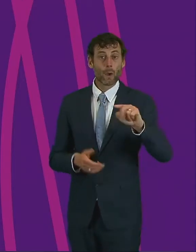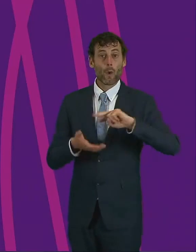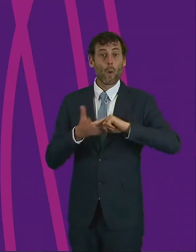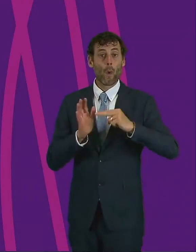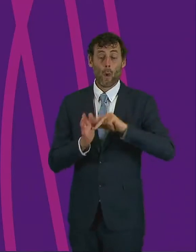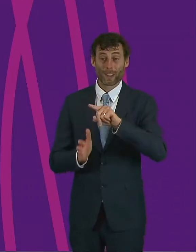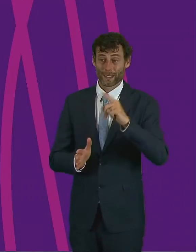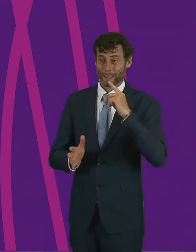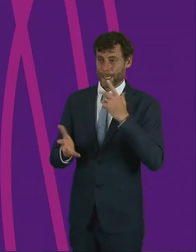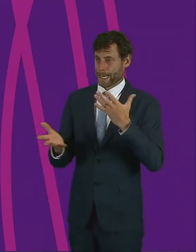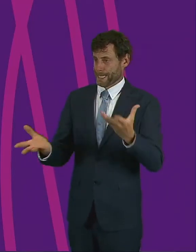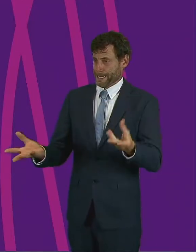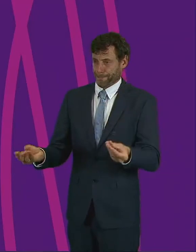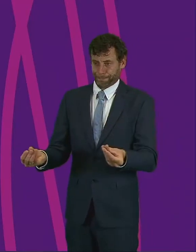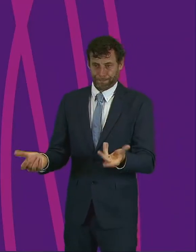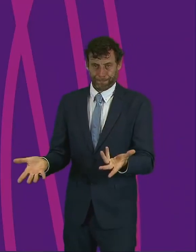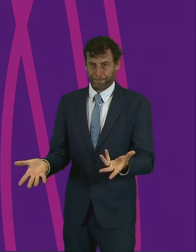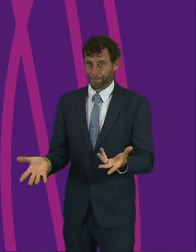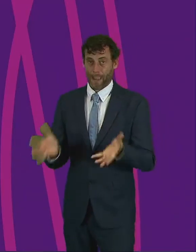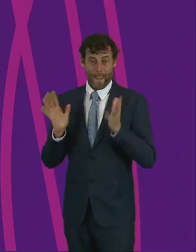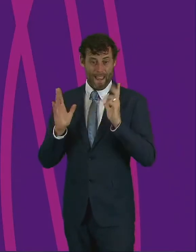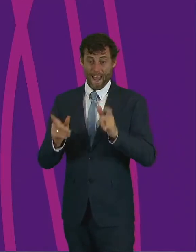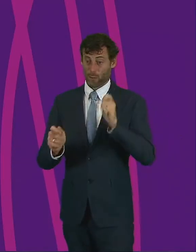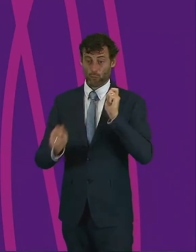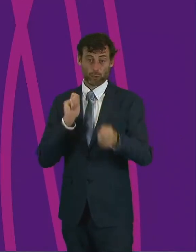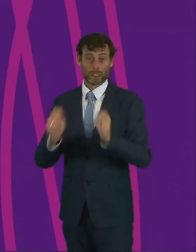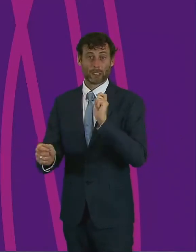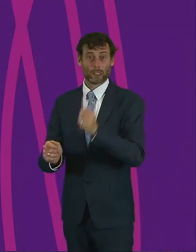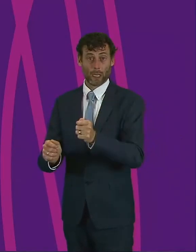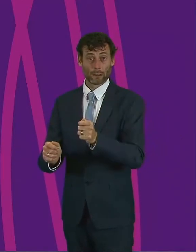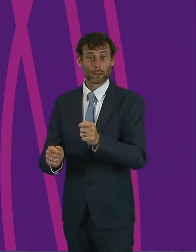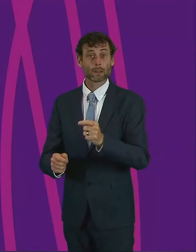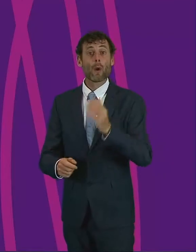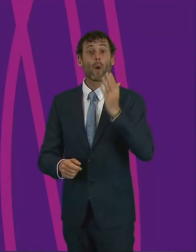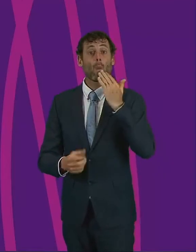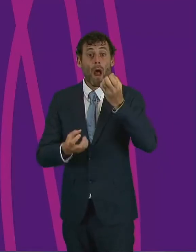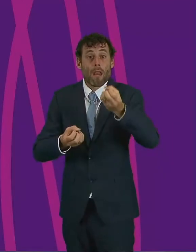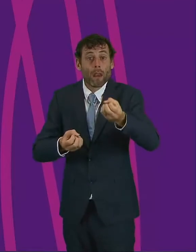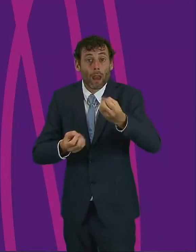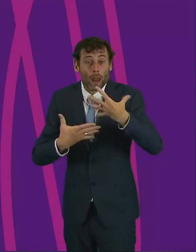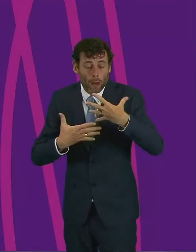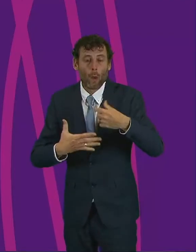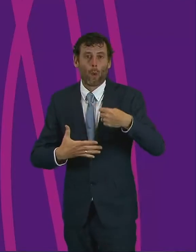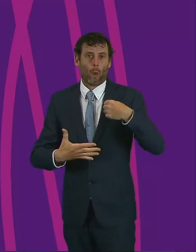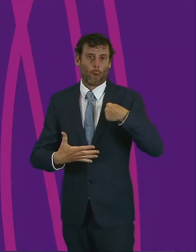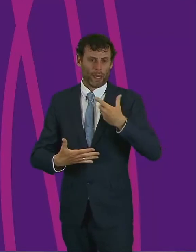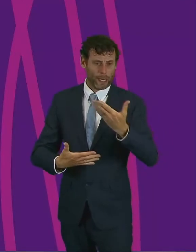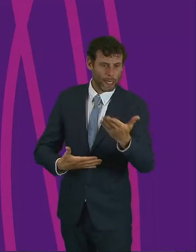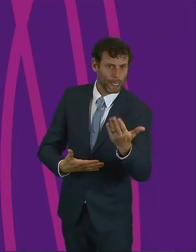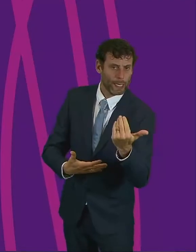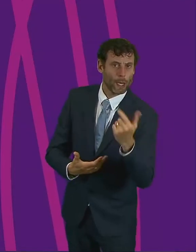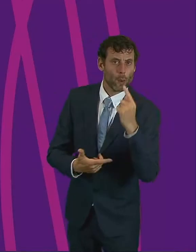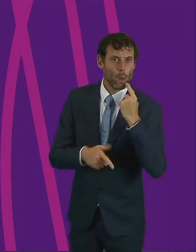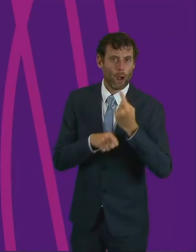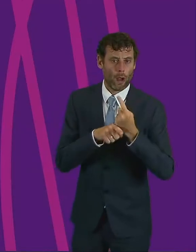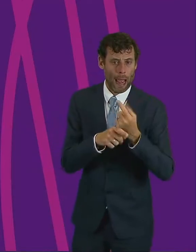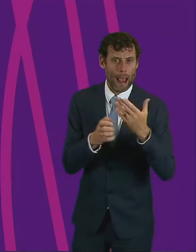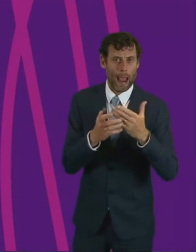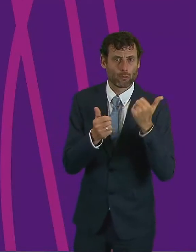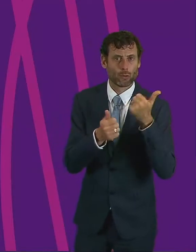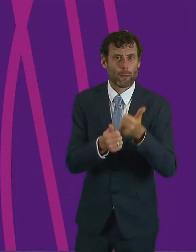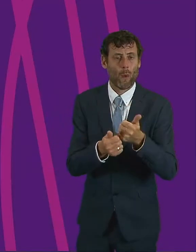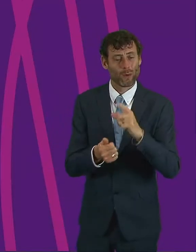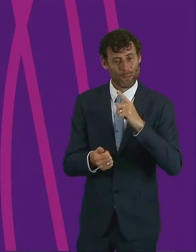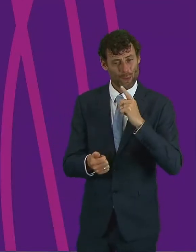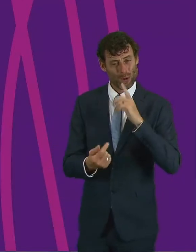are going to go through redundancies, we are willing to step in and provide as much support as possible, because the bottom line is that we want